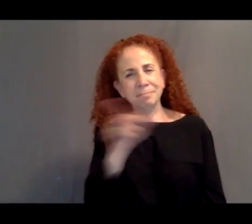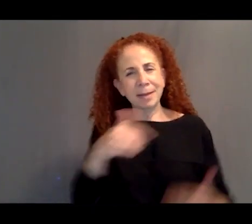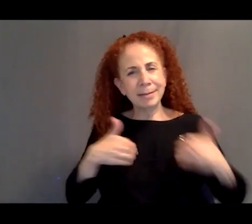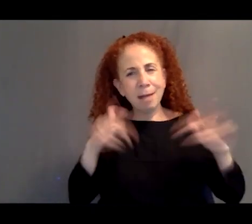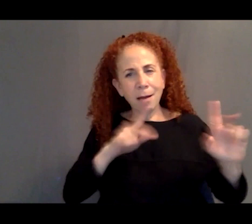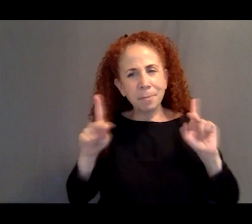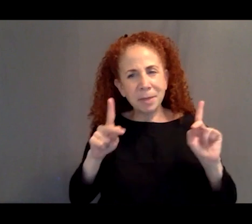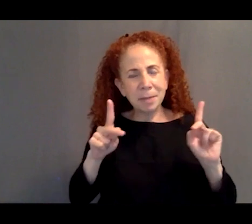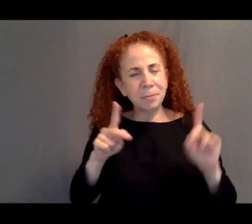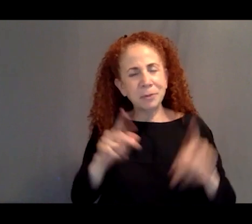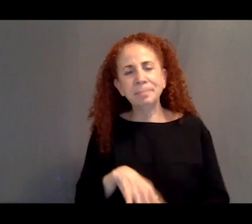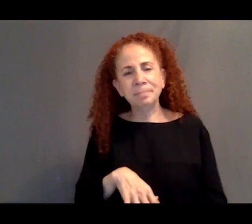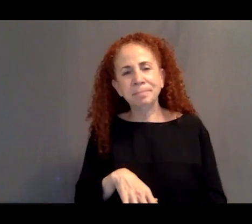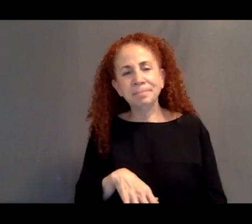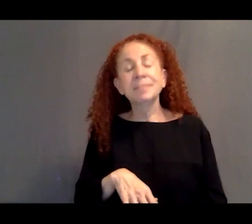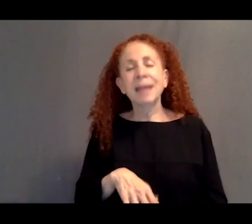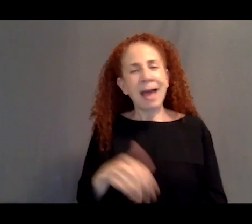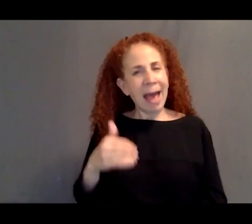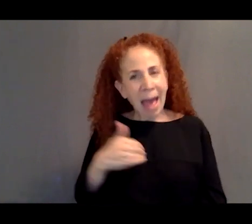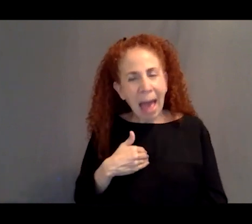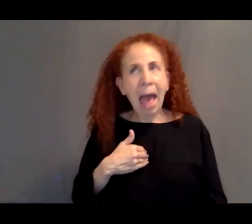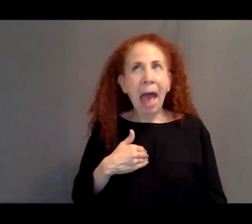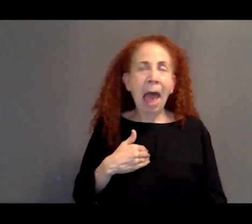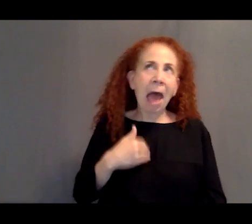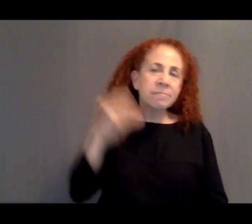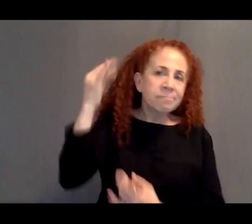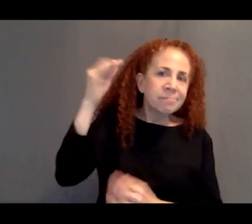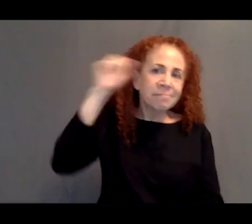of imagining, but also planning for